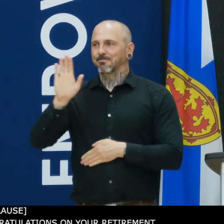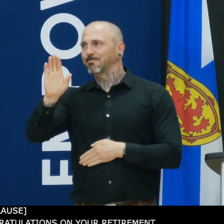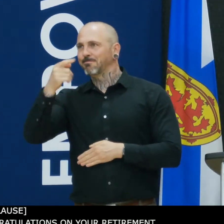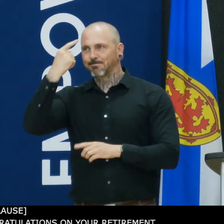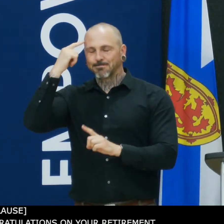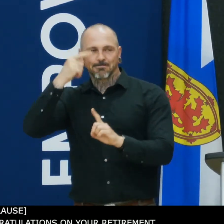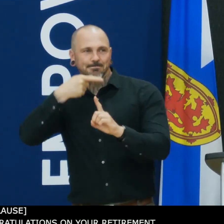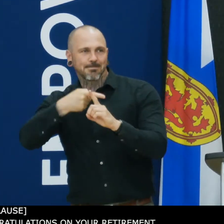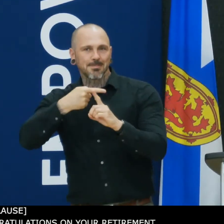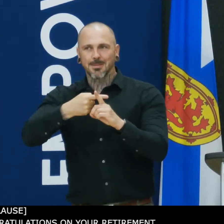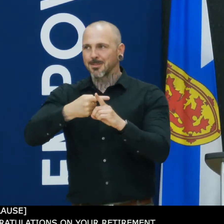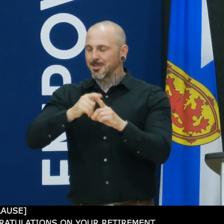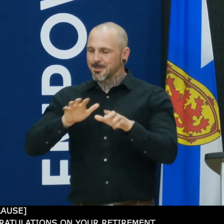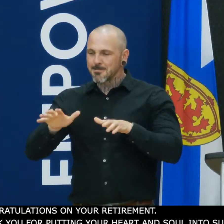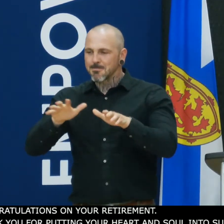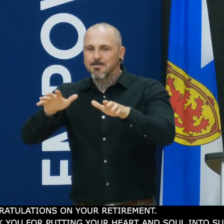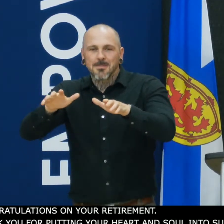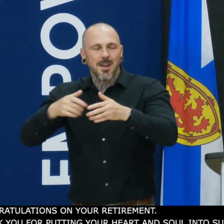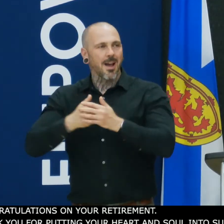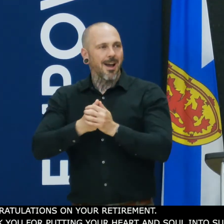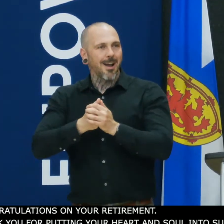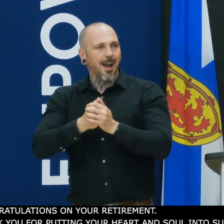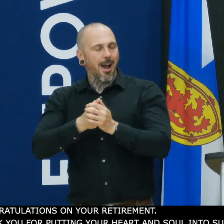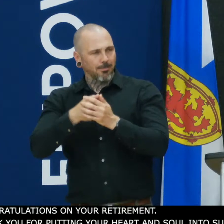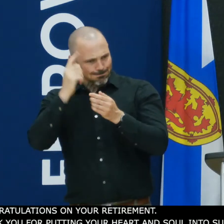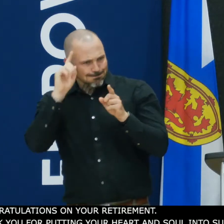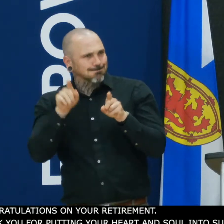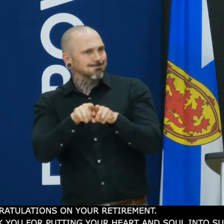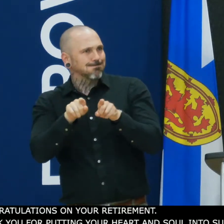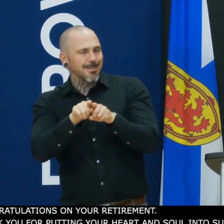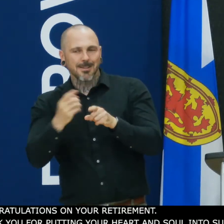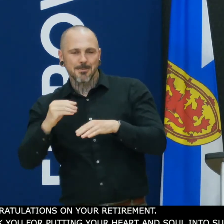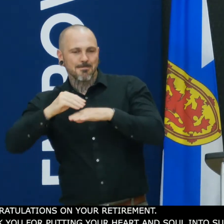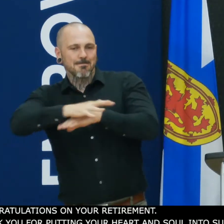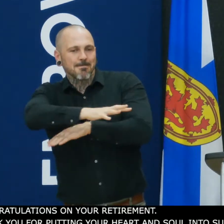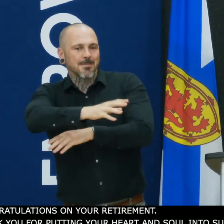positivity and conviviality on our campus culture.